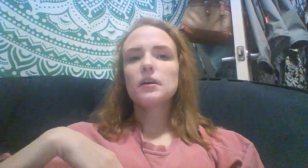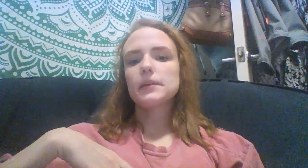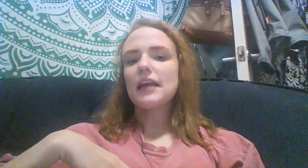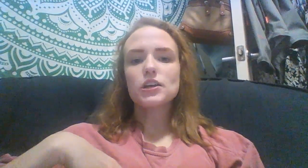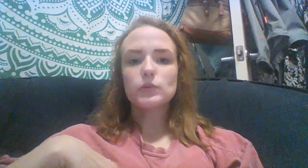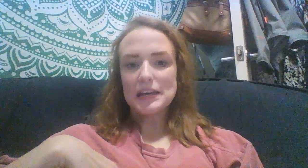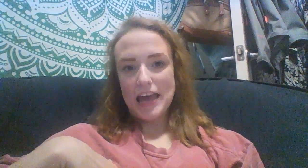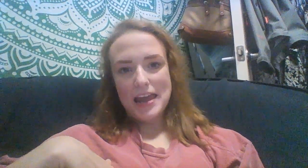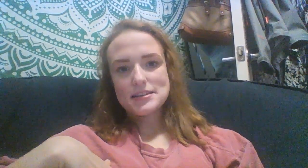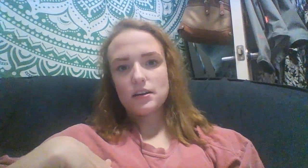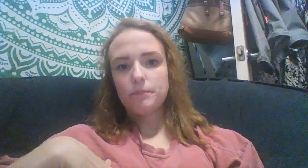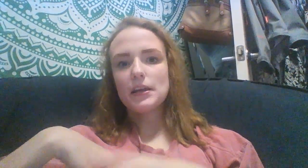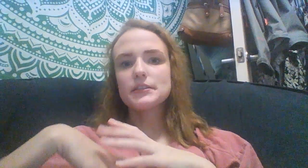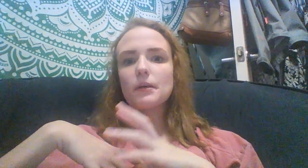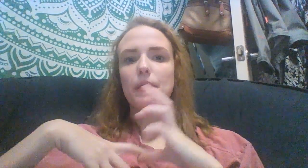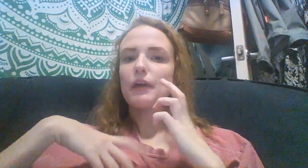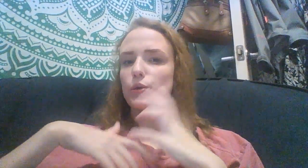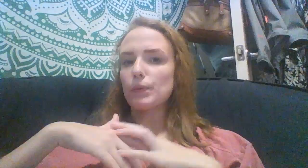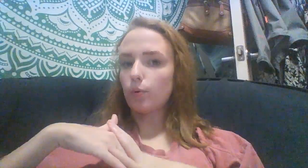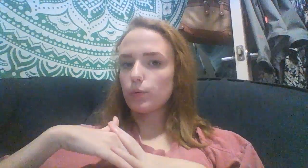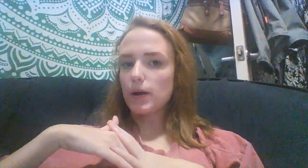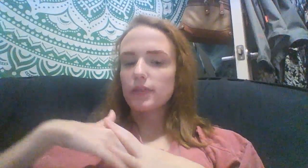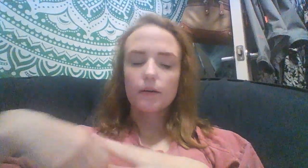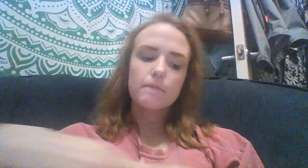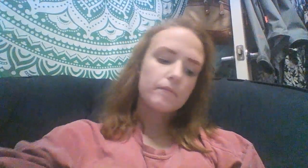something that you can gain. It's something that you're born with.